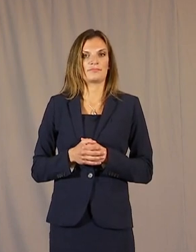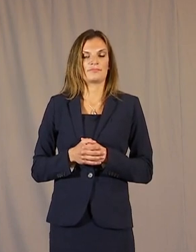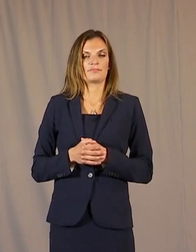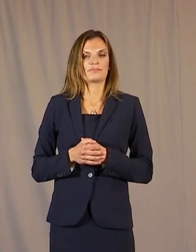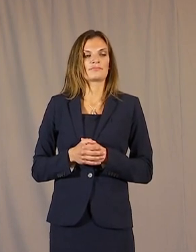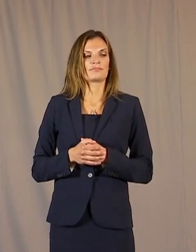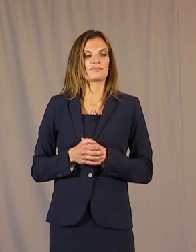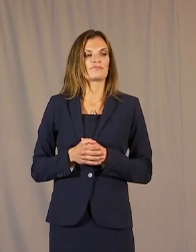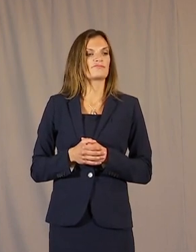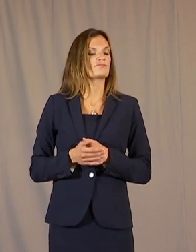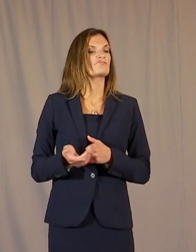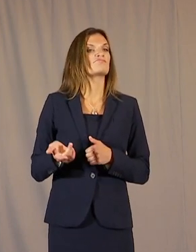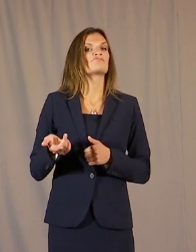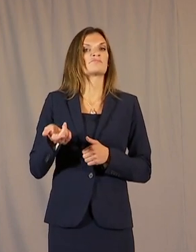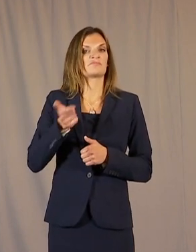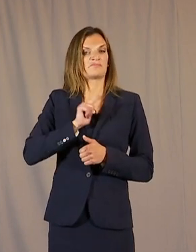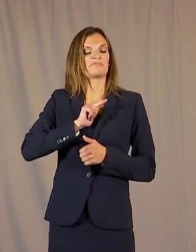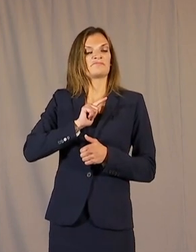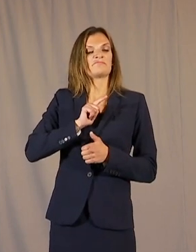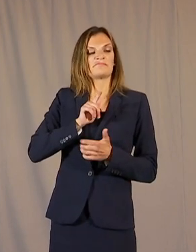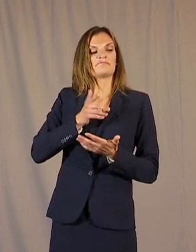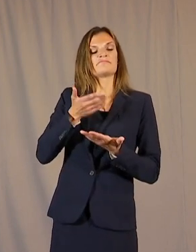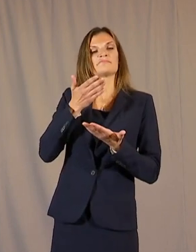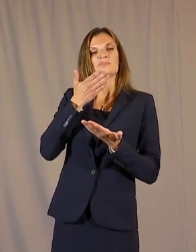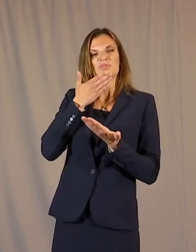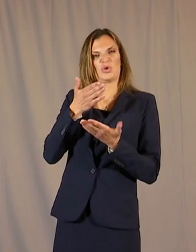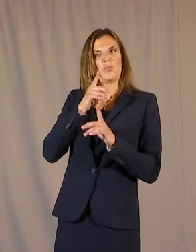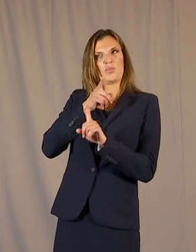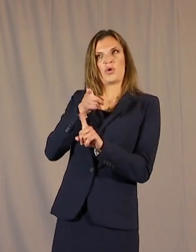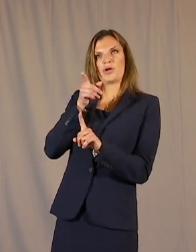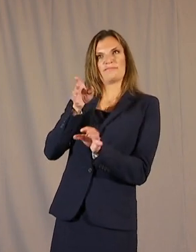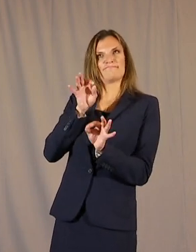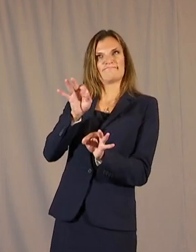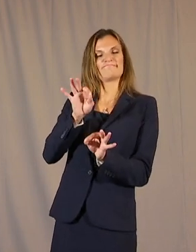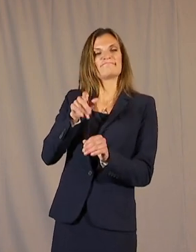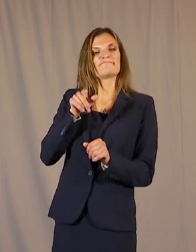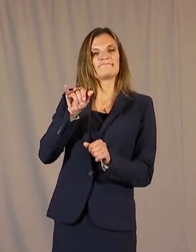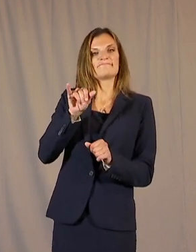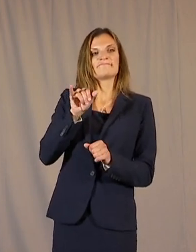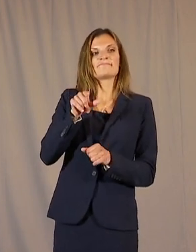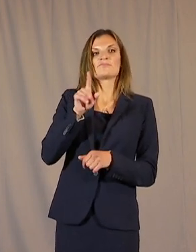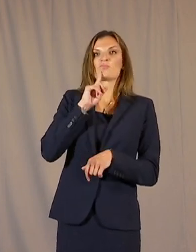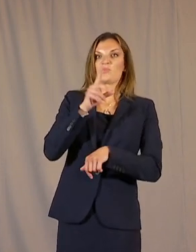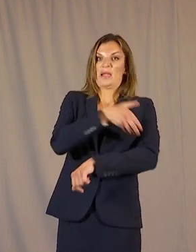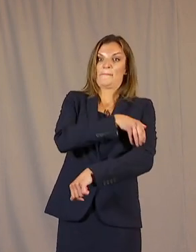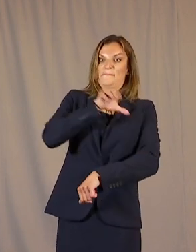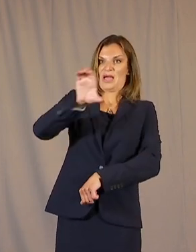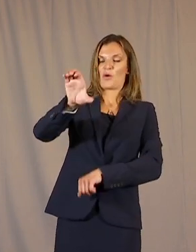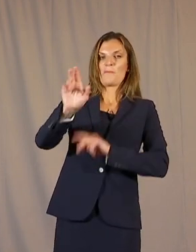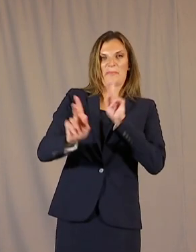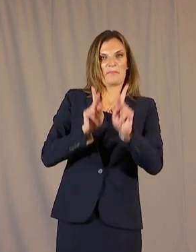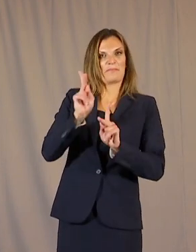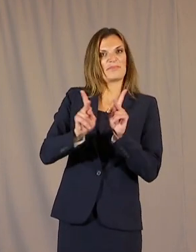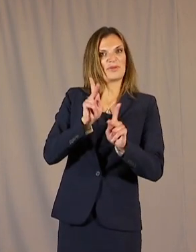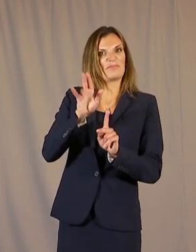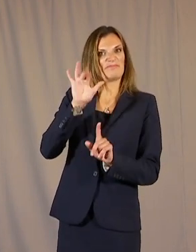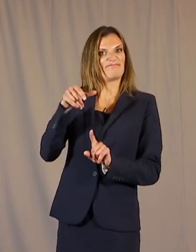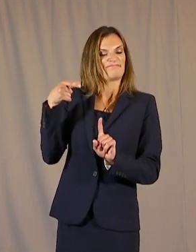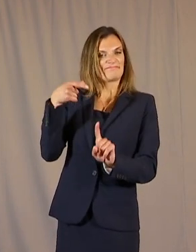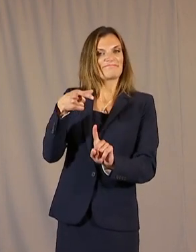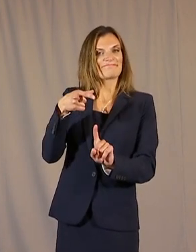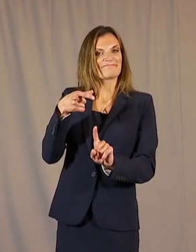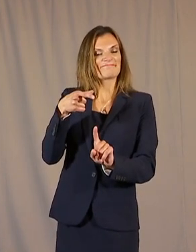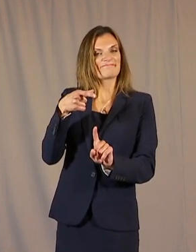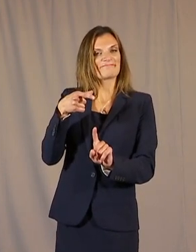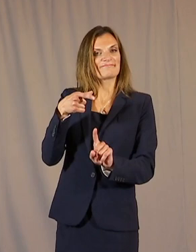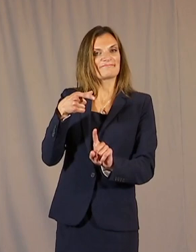Yeah, I think those are excellent points. I like how you phrase that in terms of really empowering the individuals. I mean, now that's ultimately what it comes down to,